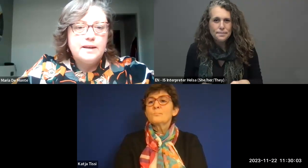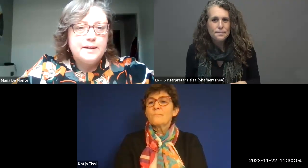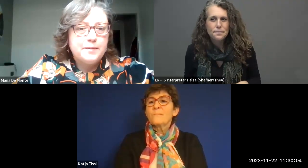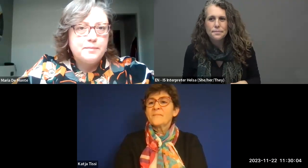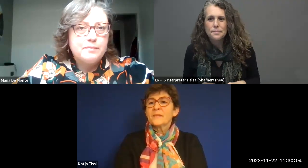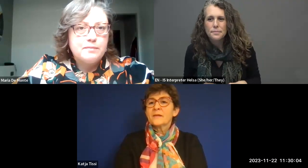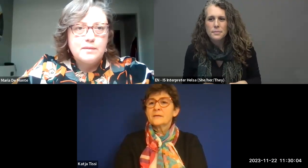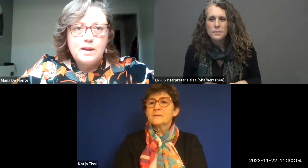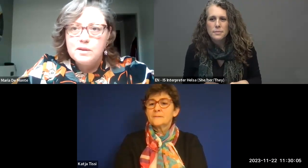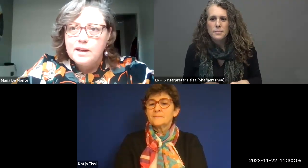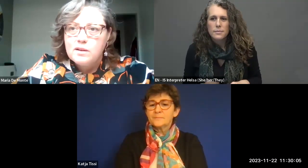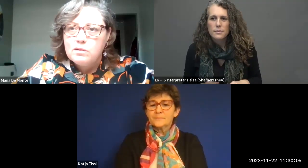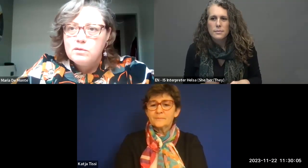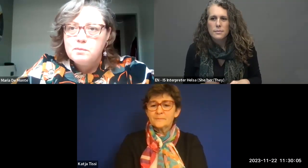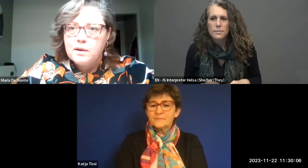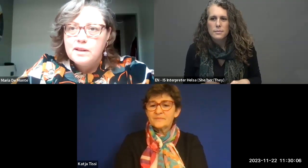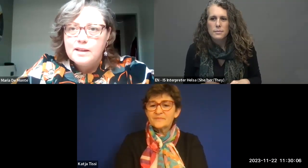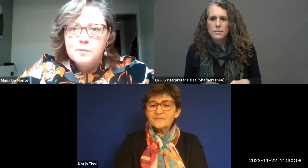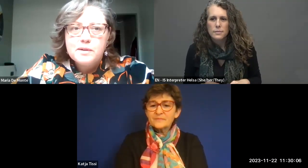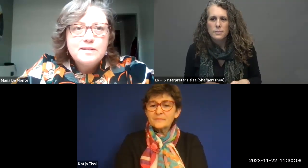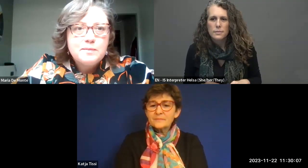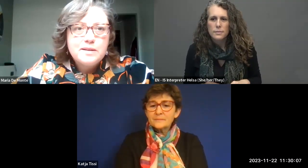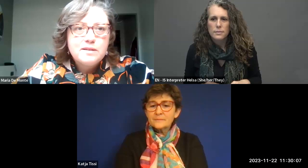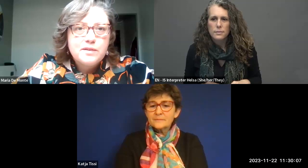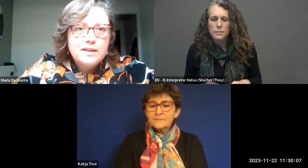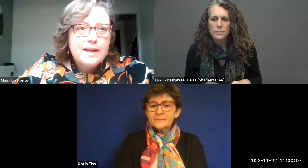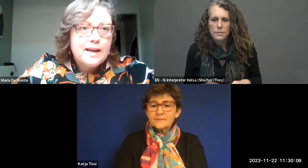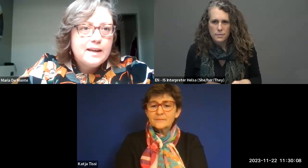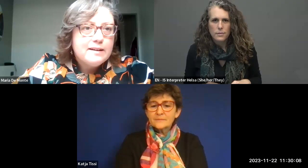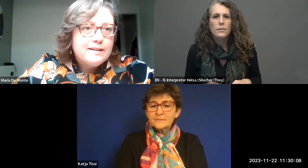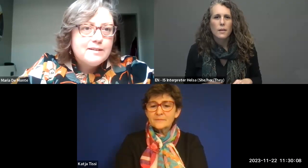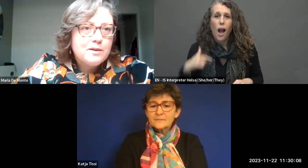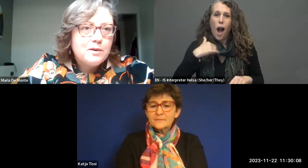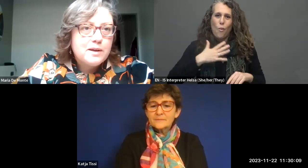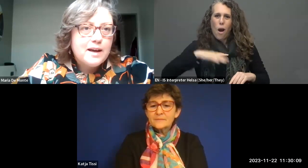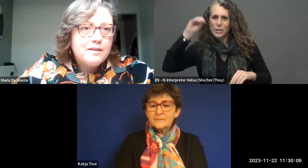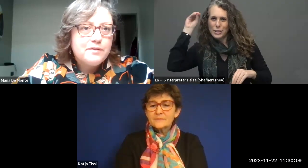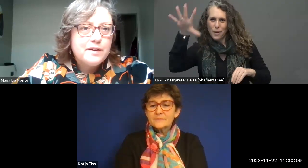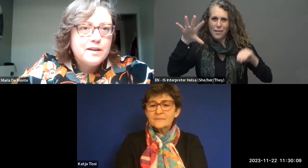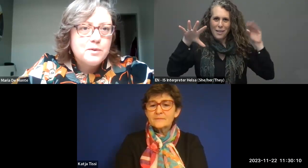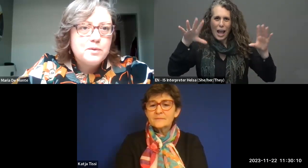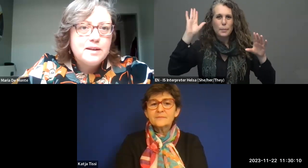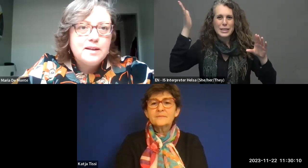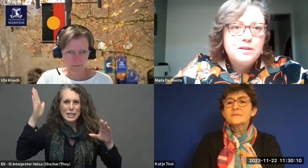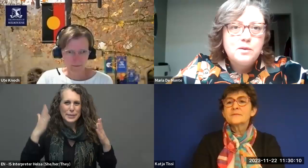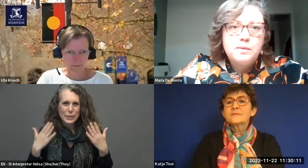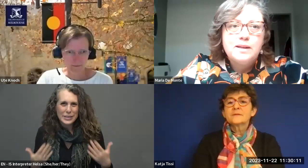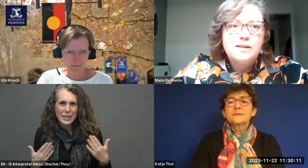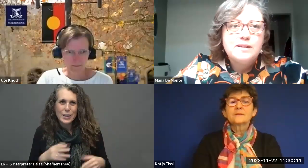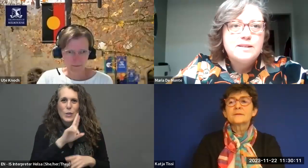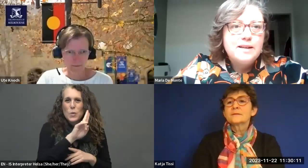us. I would like to spotlight the participants of the day. So we have